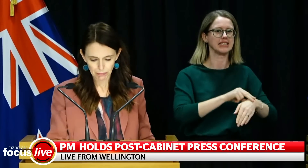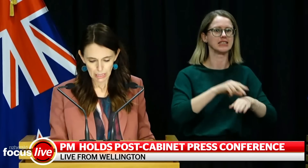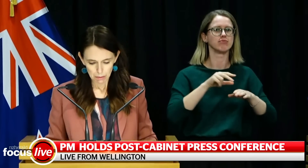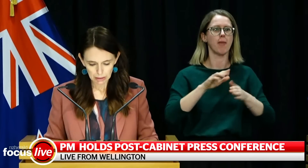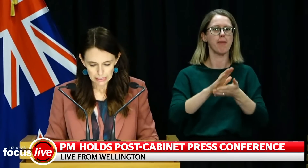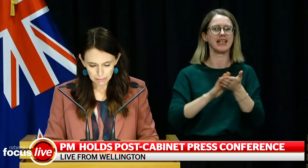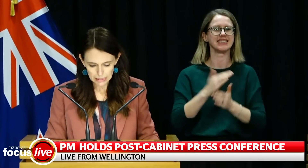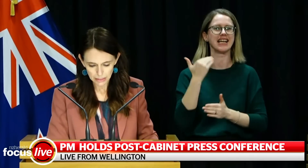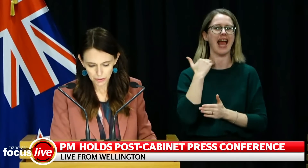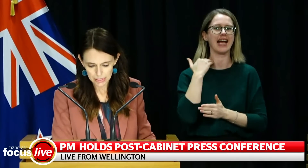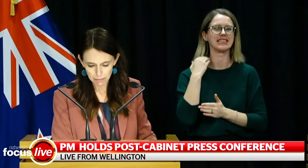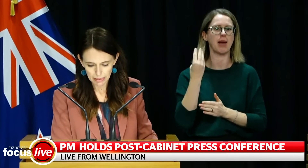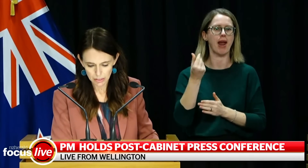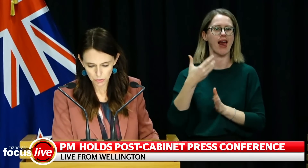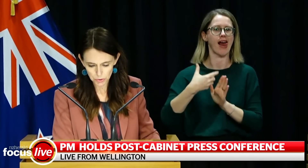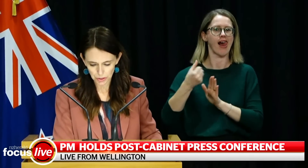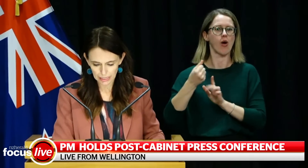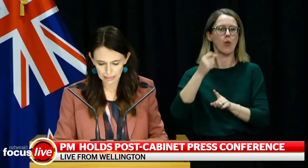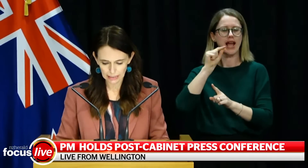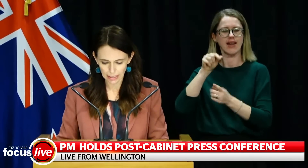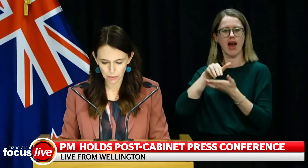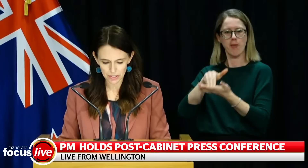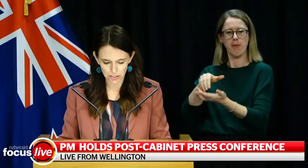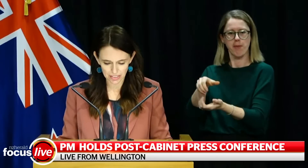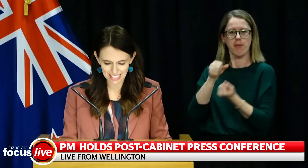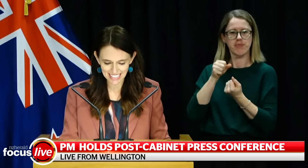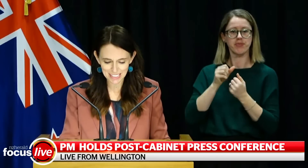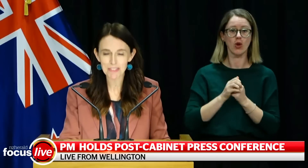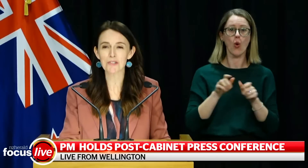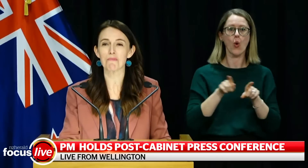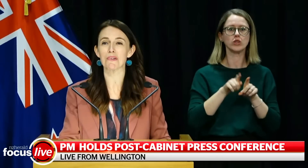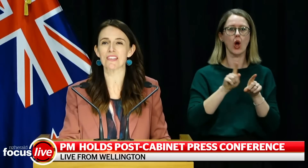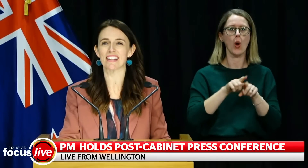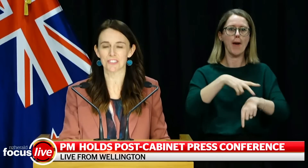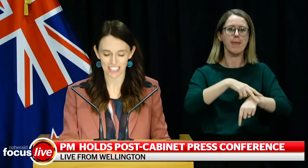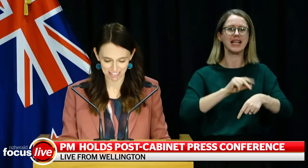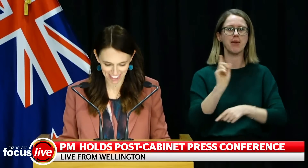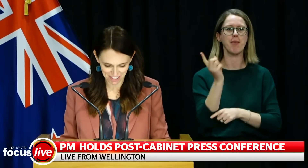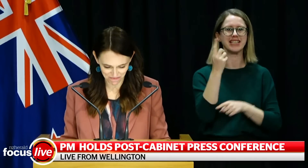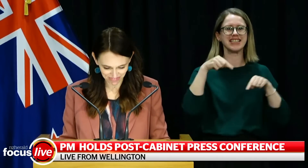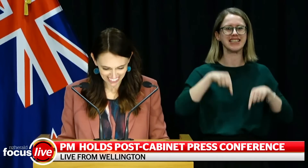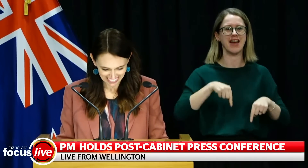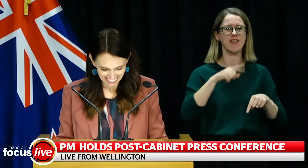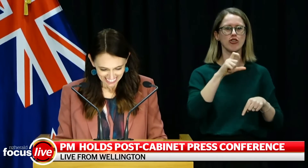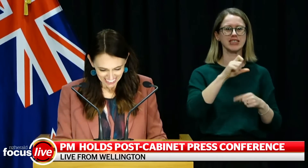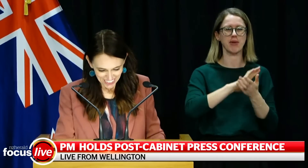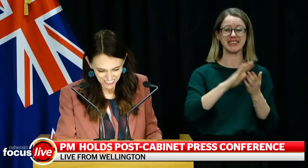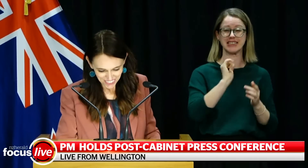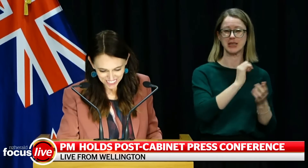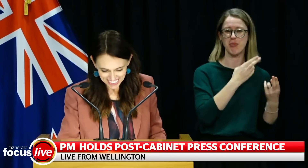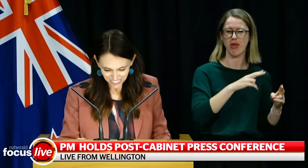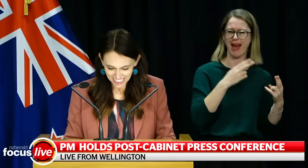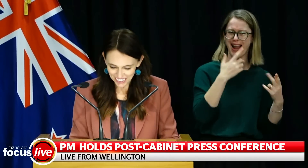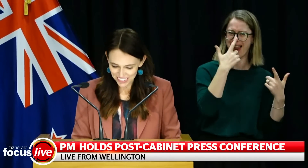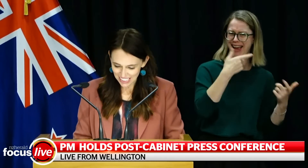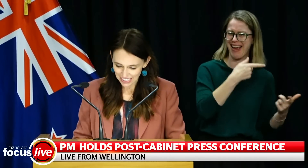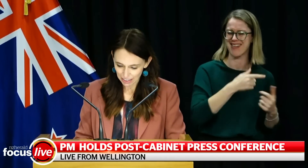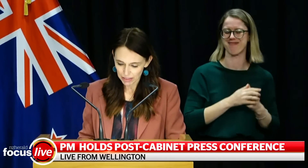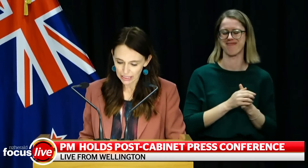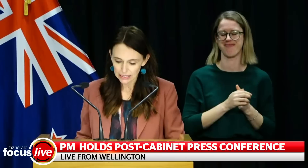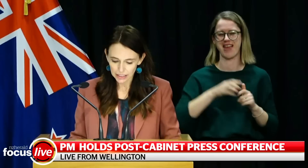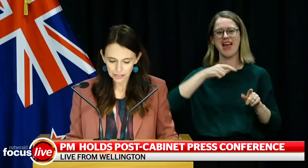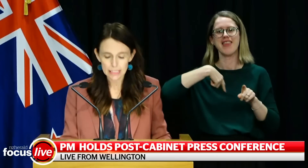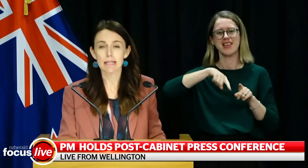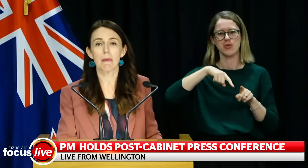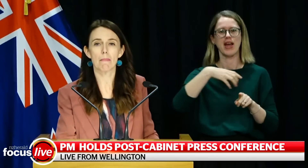activity. Police Minister Chris Hipkins is also here to take questions, a special birthday treat for him. Through this week, you'll see the